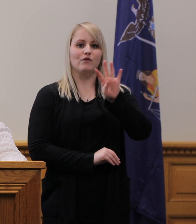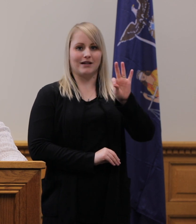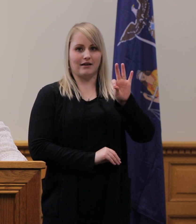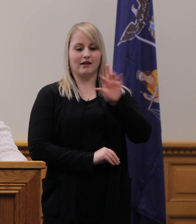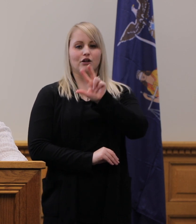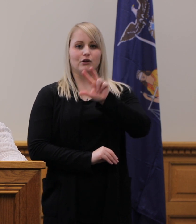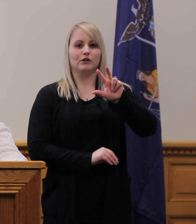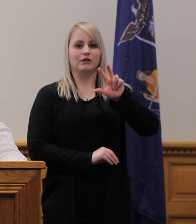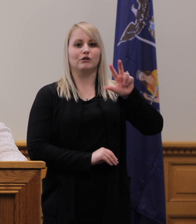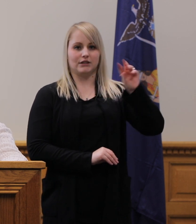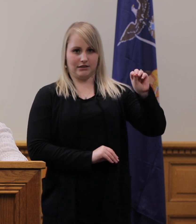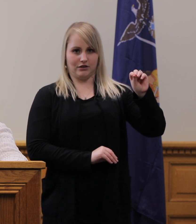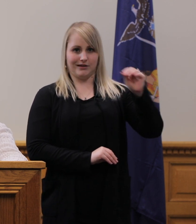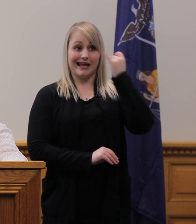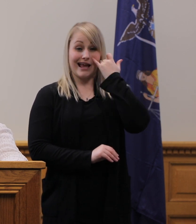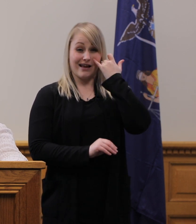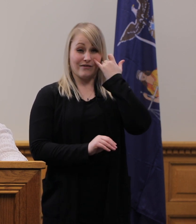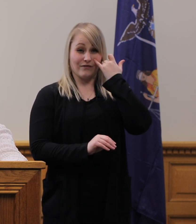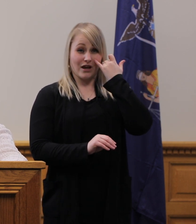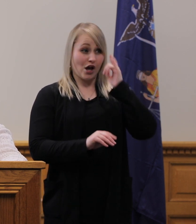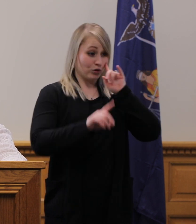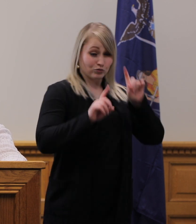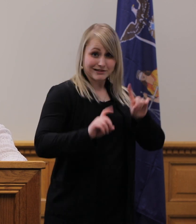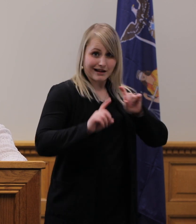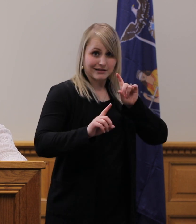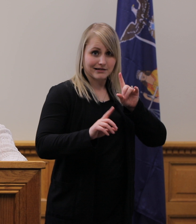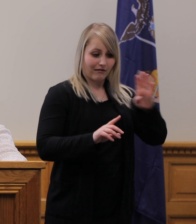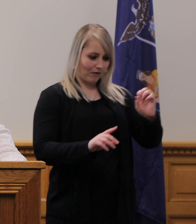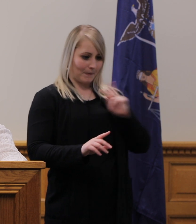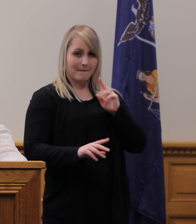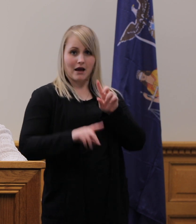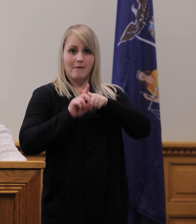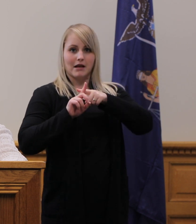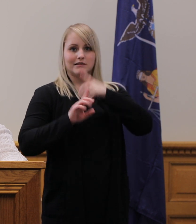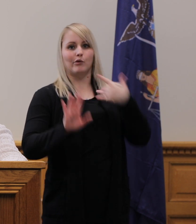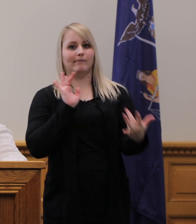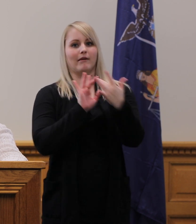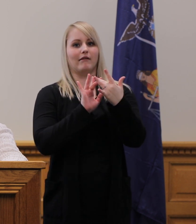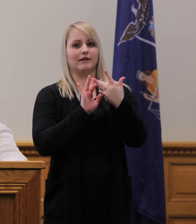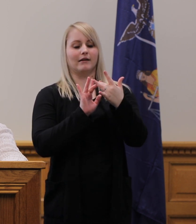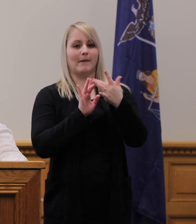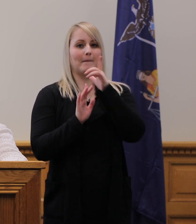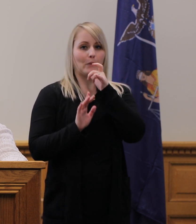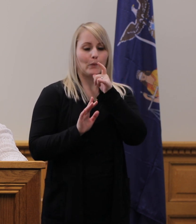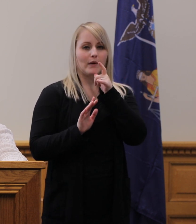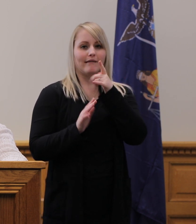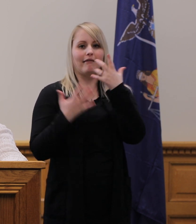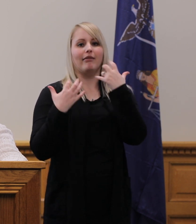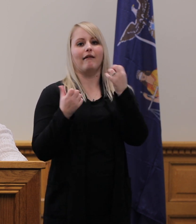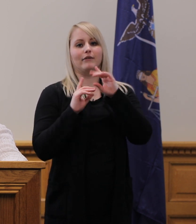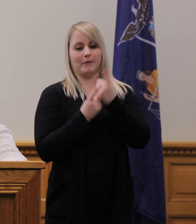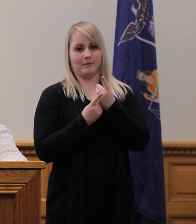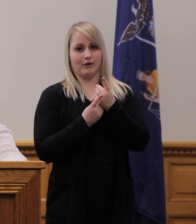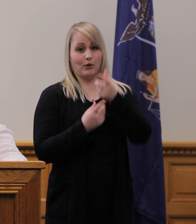315-349-3330. If you test positive for COVID-19, you will be contacted by the health department. Remember that you may